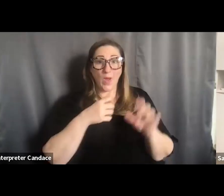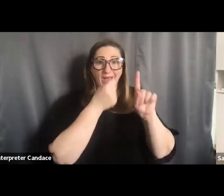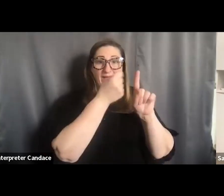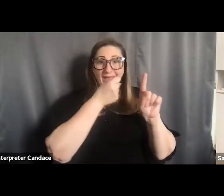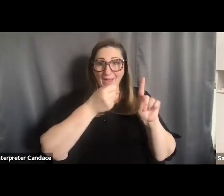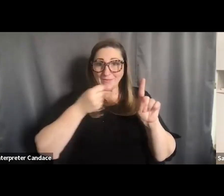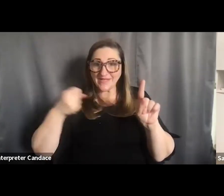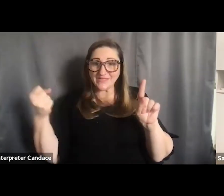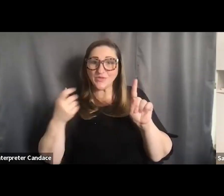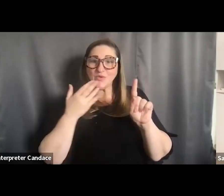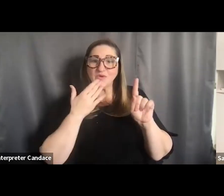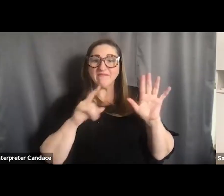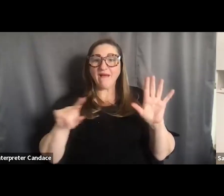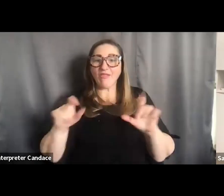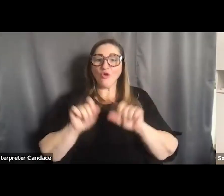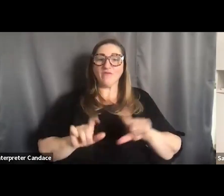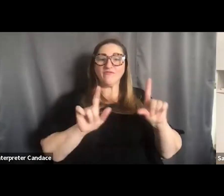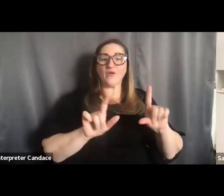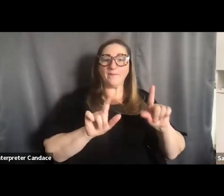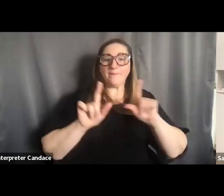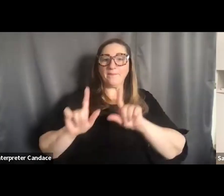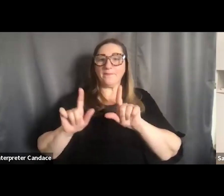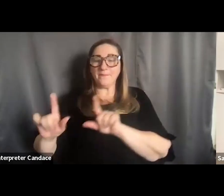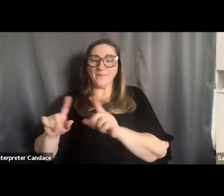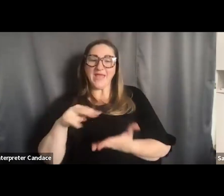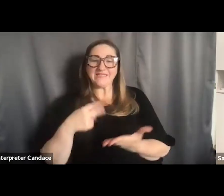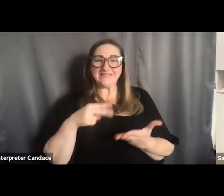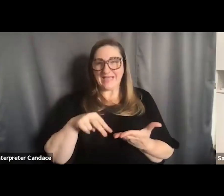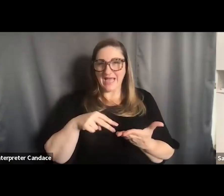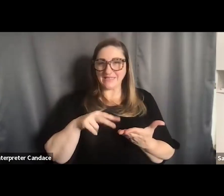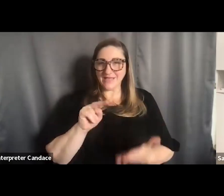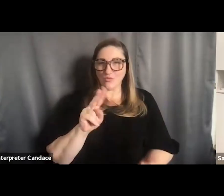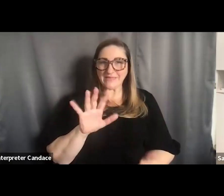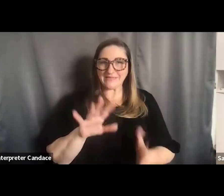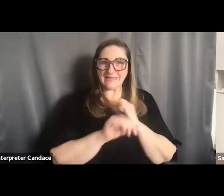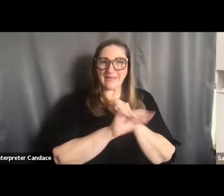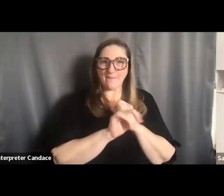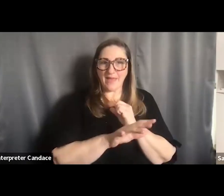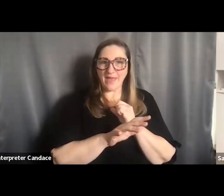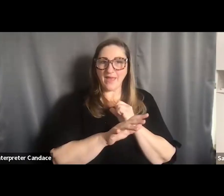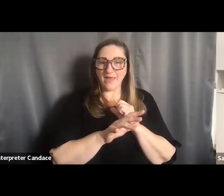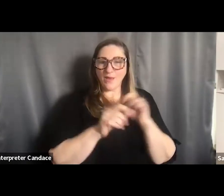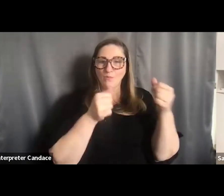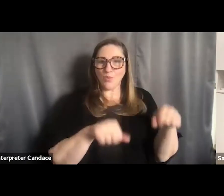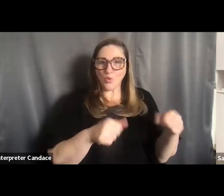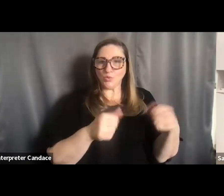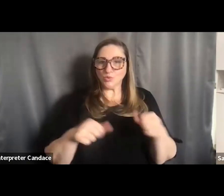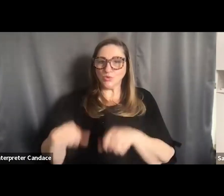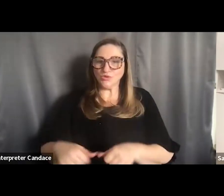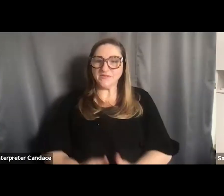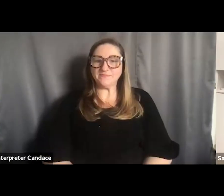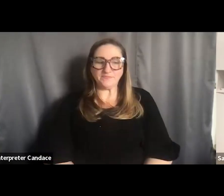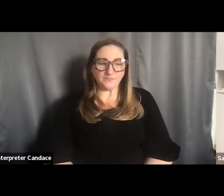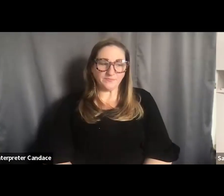a colorful framed collection of 3 Dance.NYC campaign posters. About this campaign, so